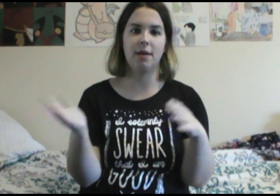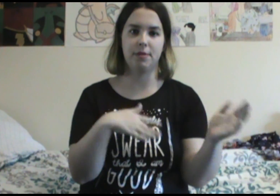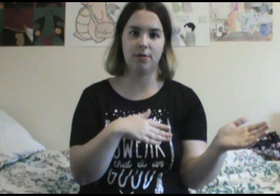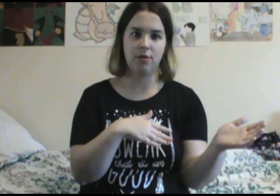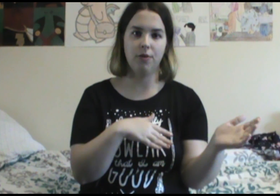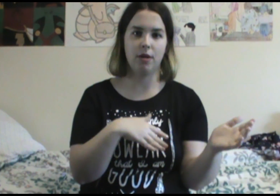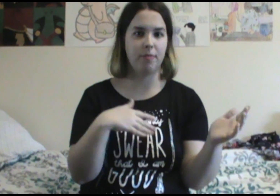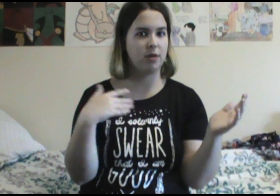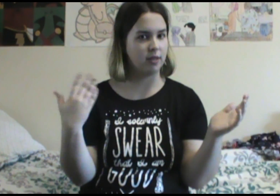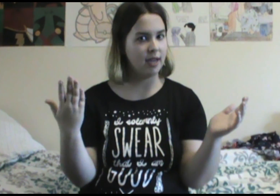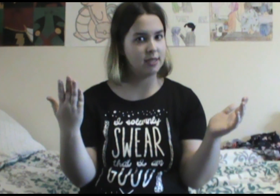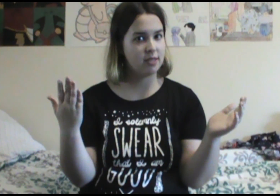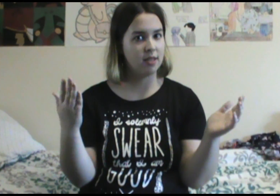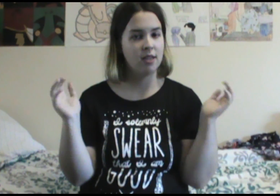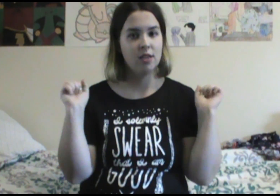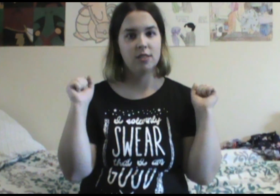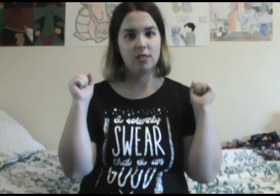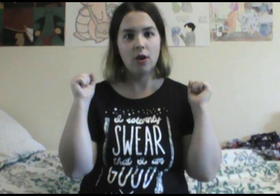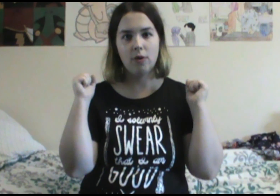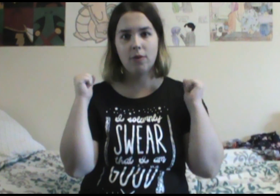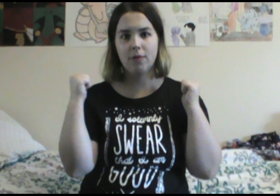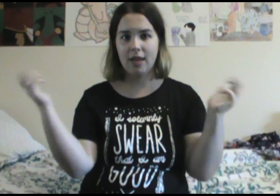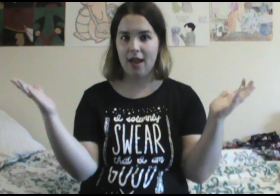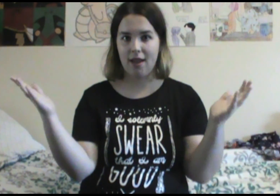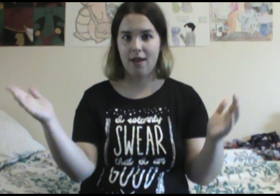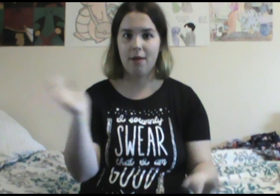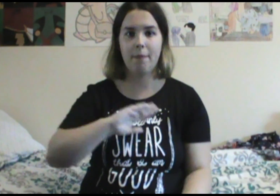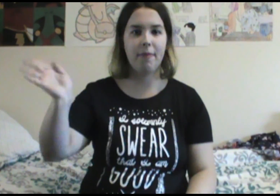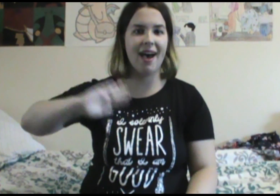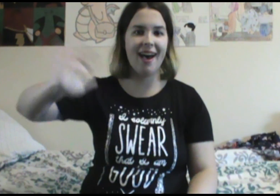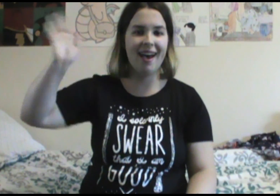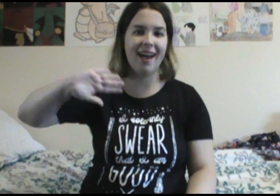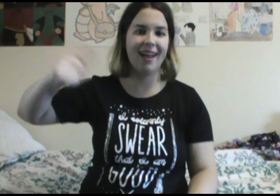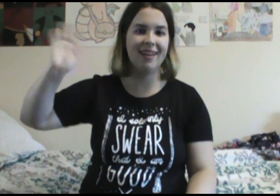Episode 2, called Bitter Delights. So, yeah, bye!